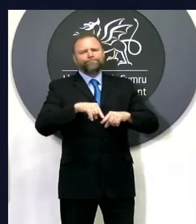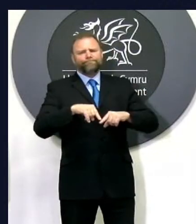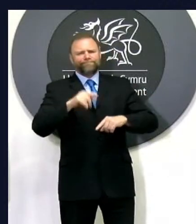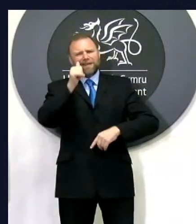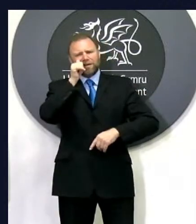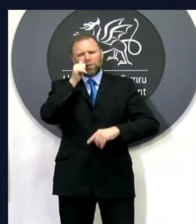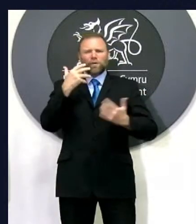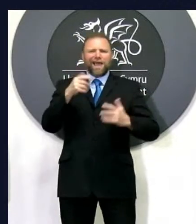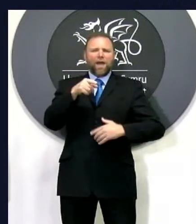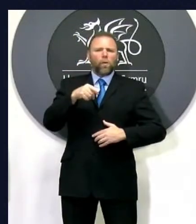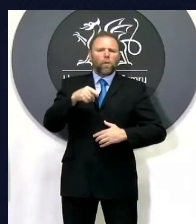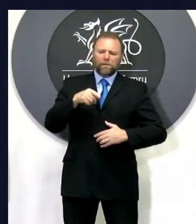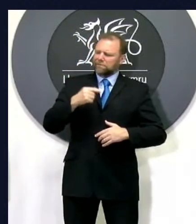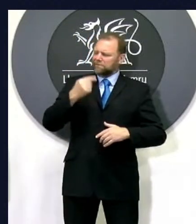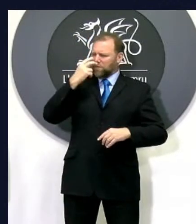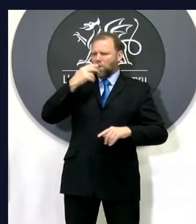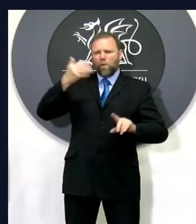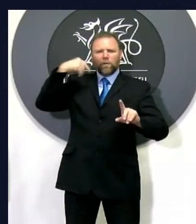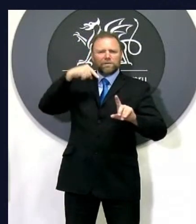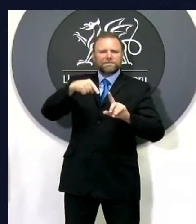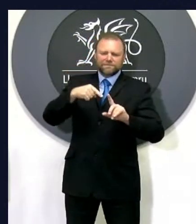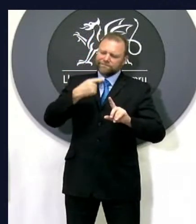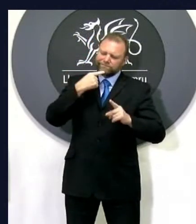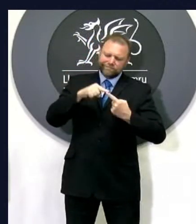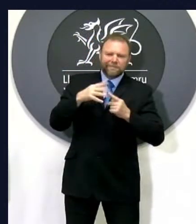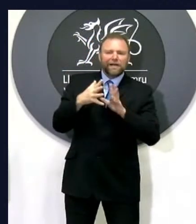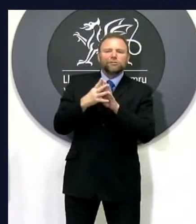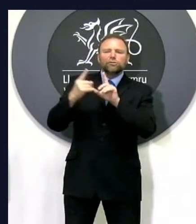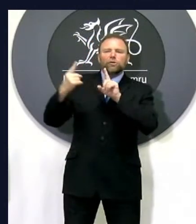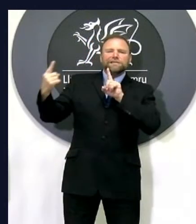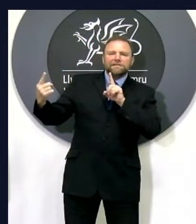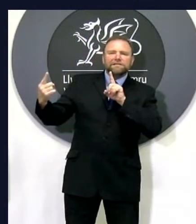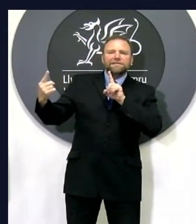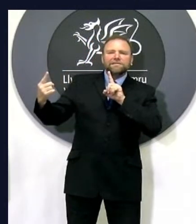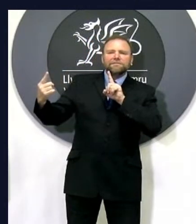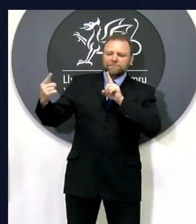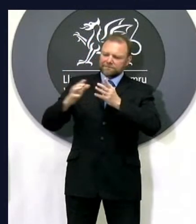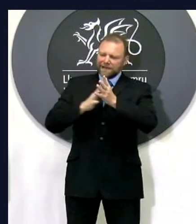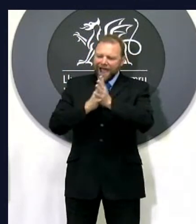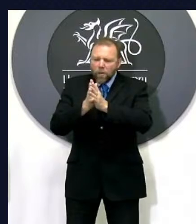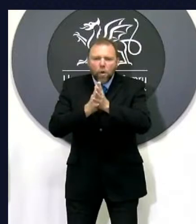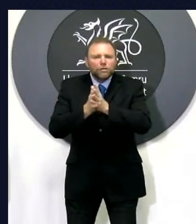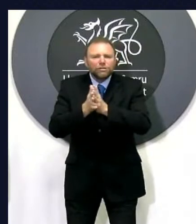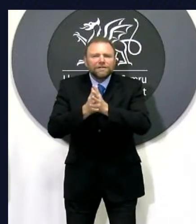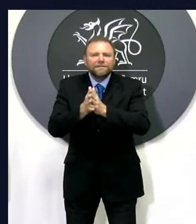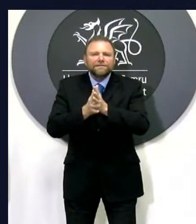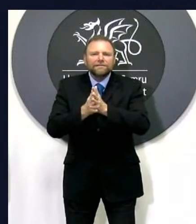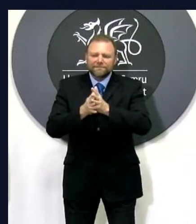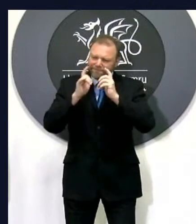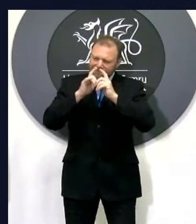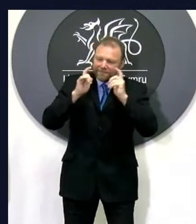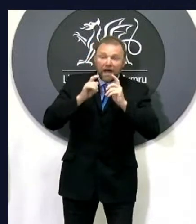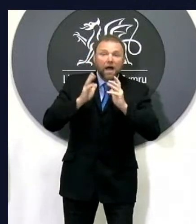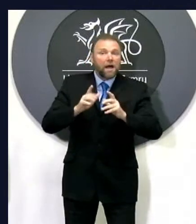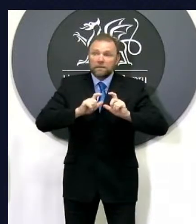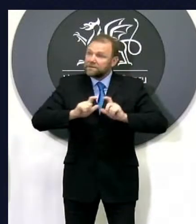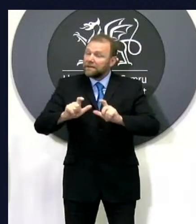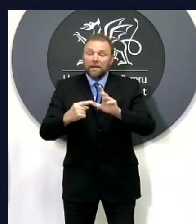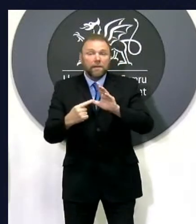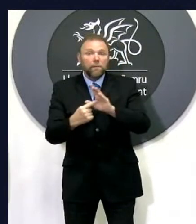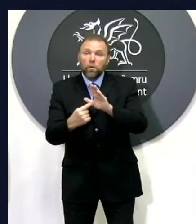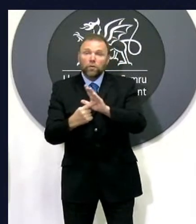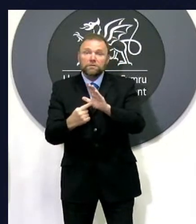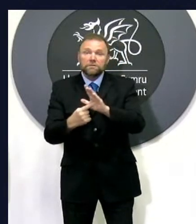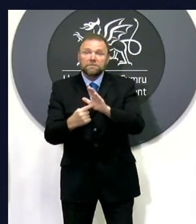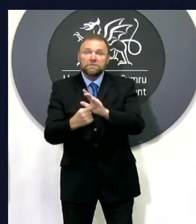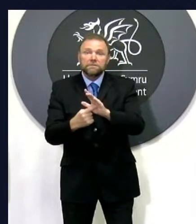the things that we know keep ourselves safe, social distancing, hand washing, are all still very important. Those restrictions haven't gone away. They